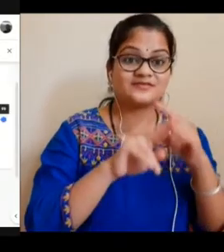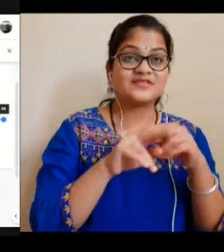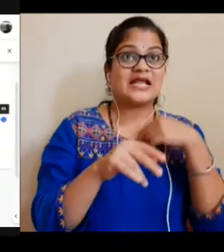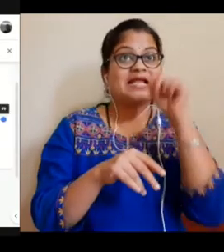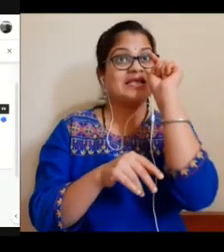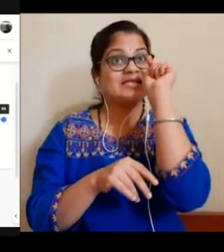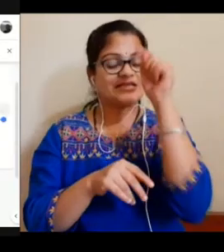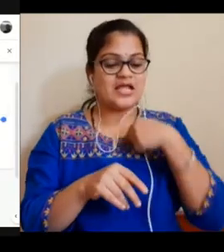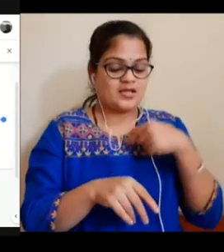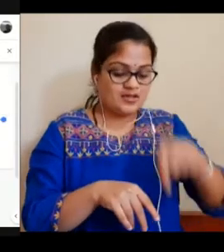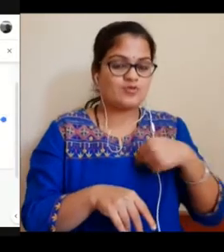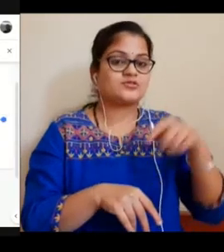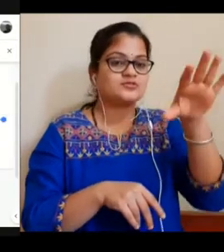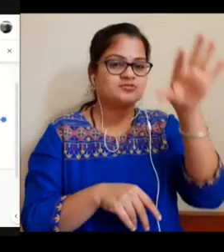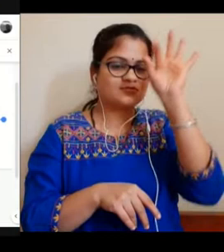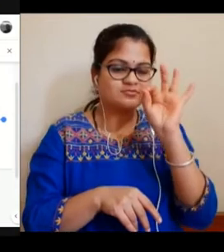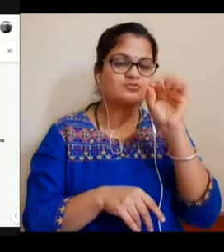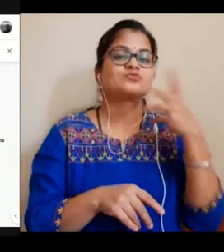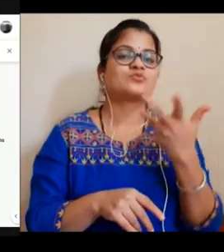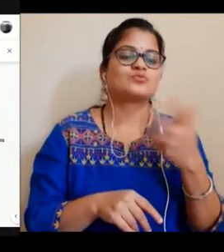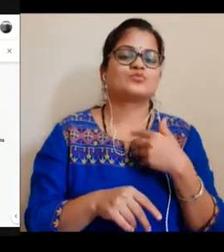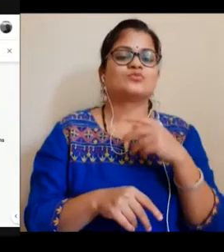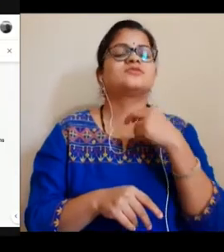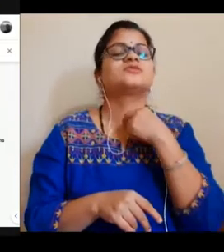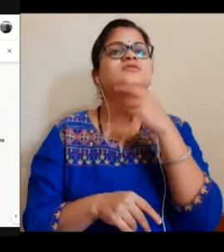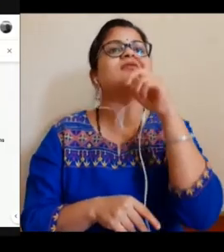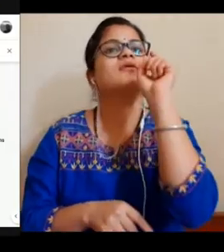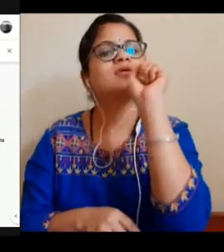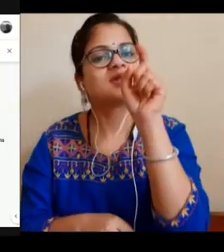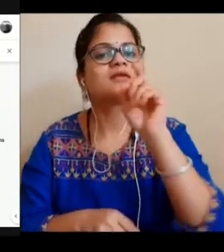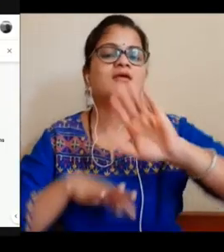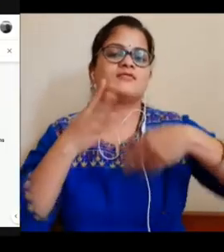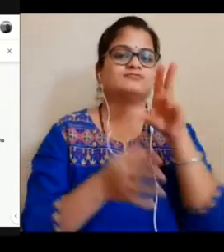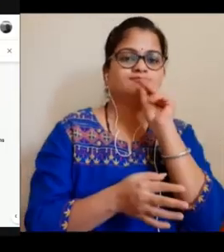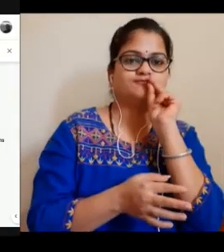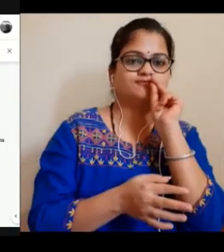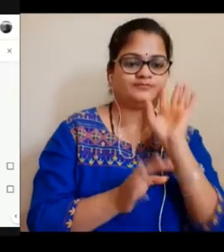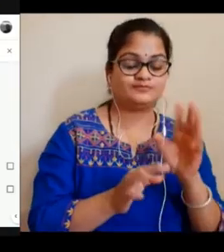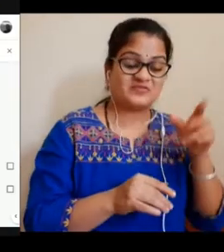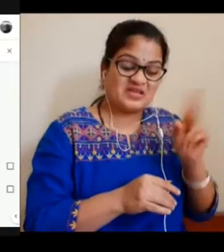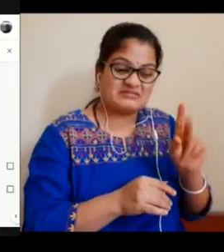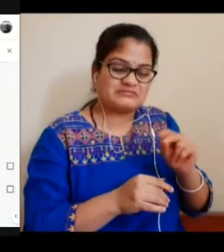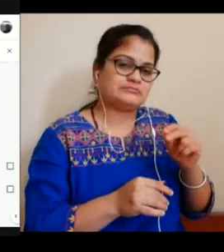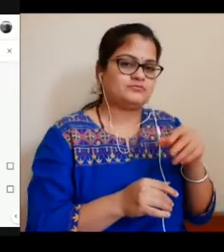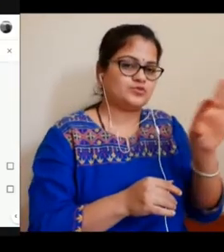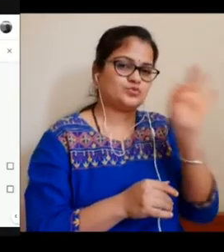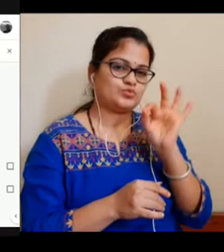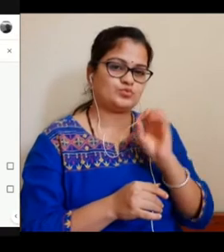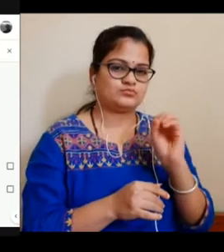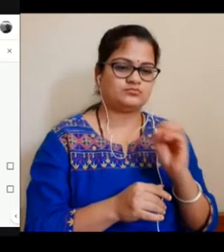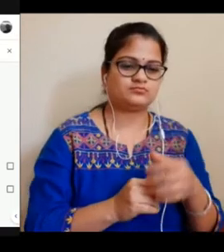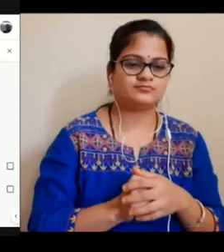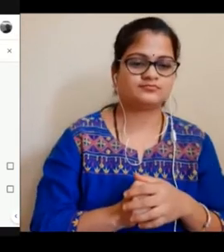click on the instruction, and I don't want it to loop, so that I've left it like that. And now I'm going to